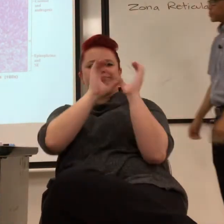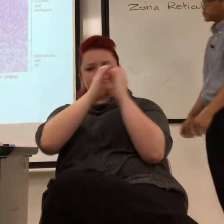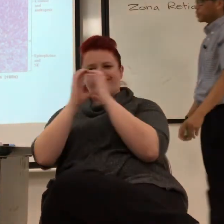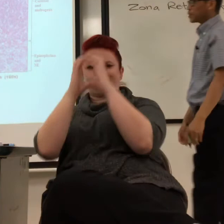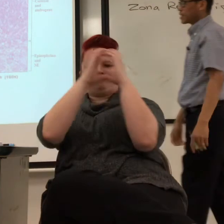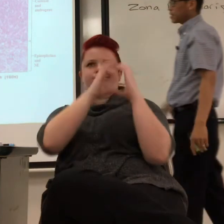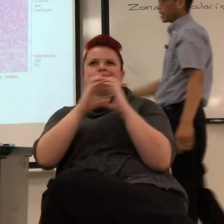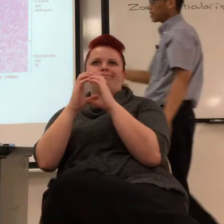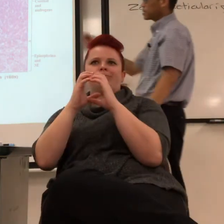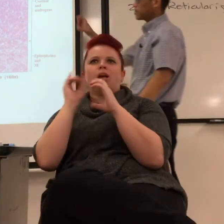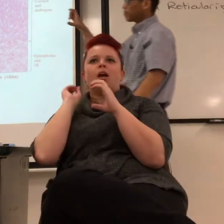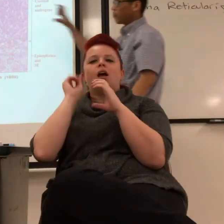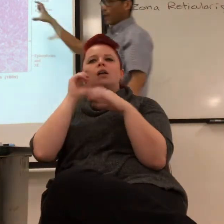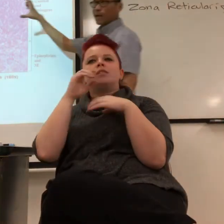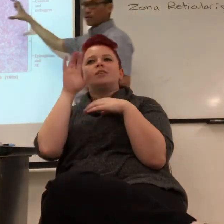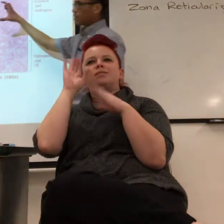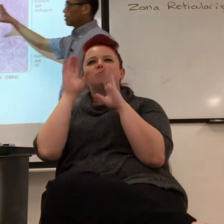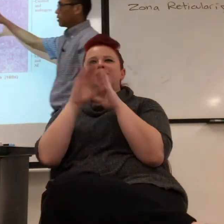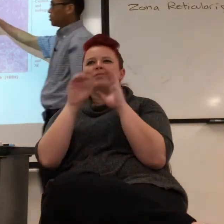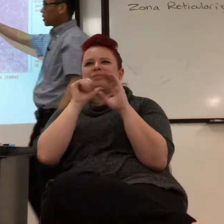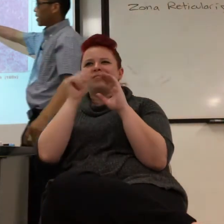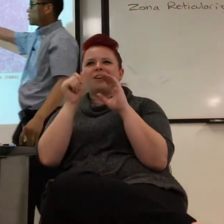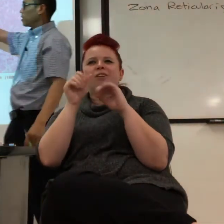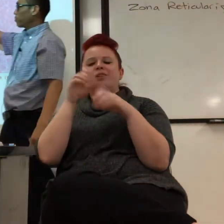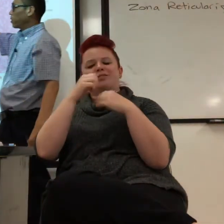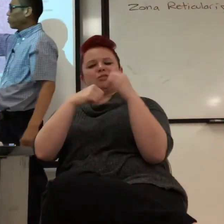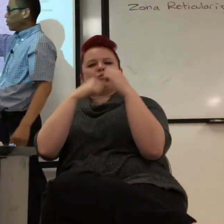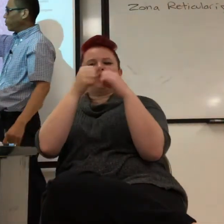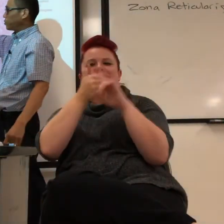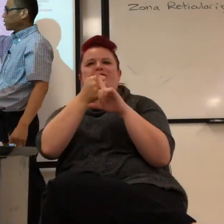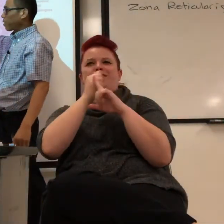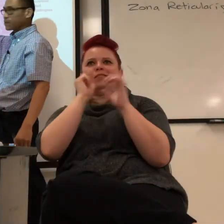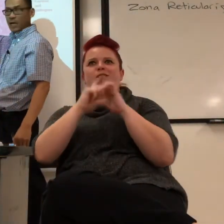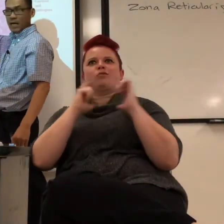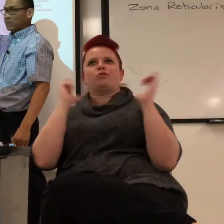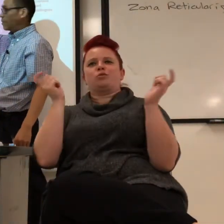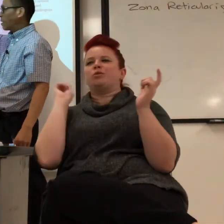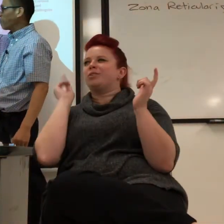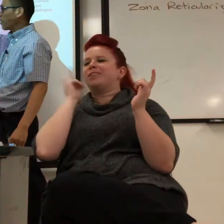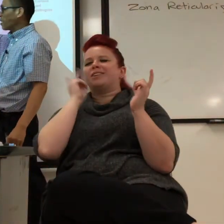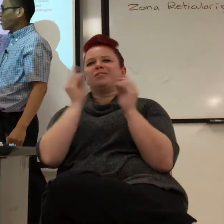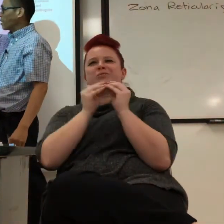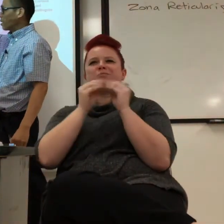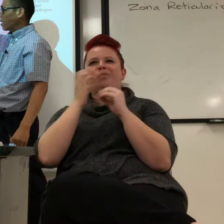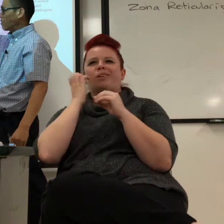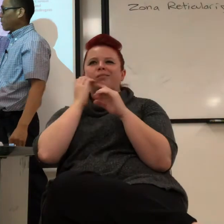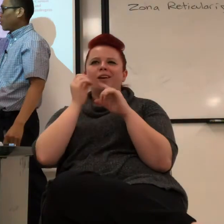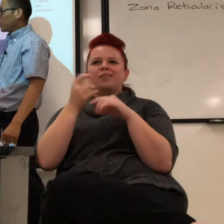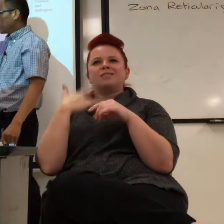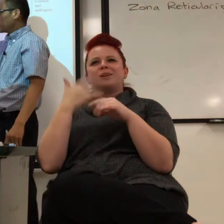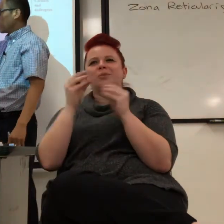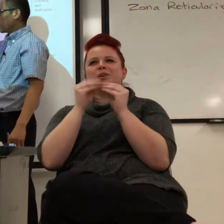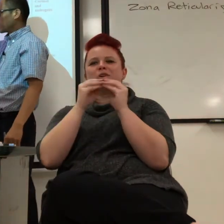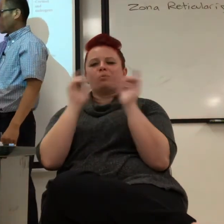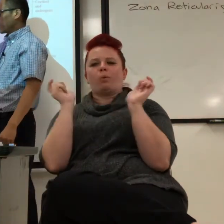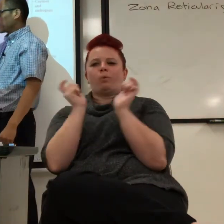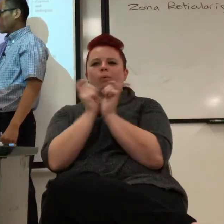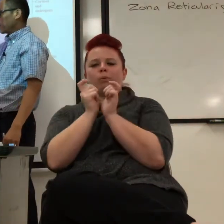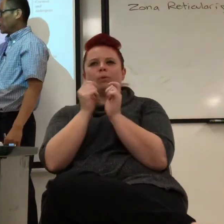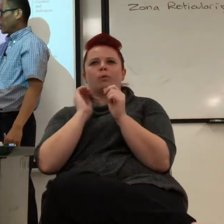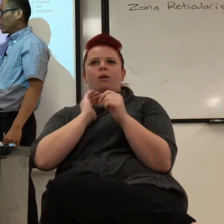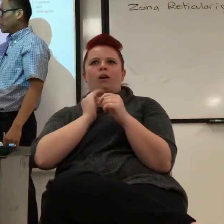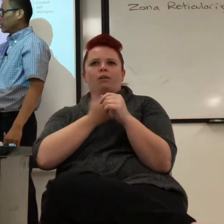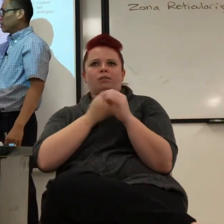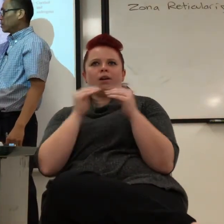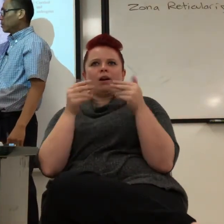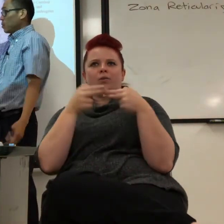The illustration has it like this thick, and usually I see it really reduced in our slides, but if I point to a zone that's right next to